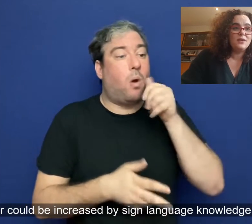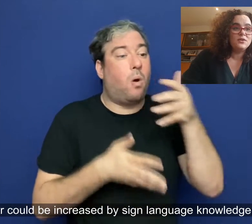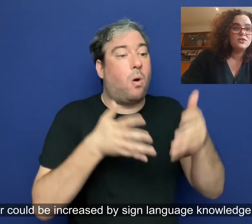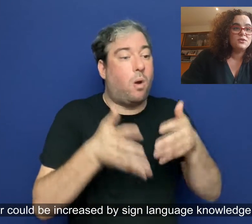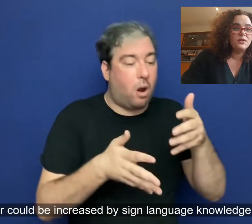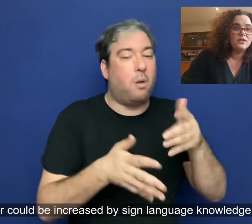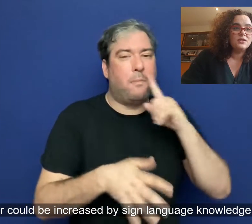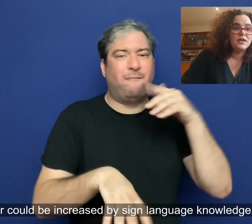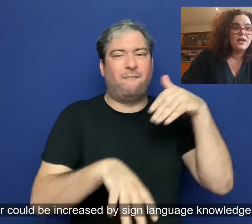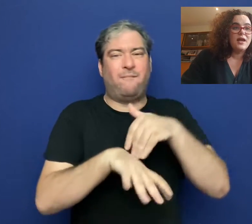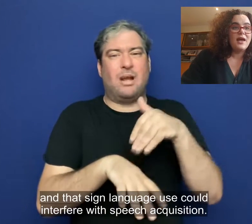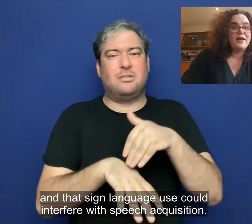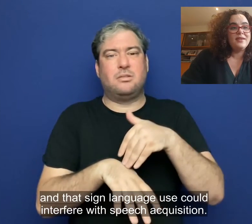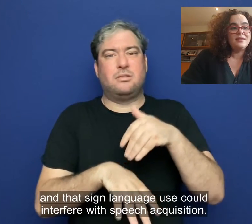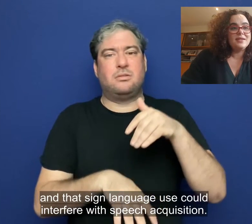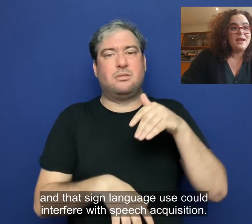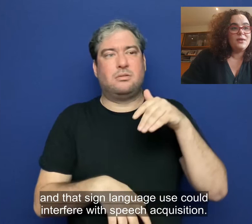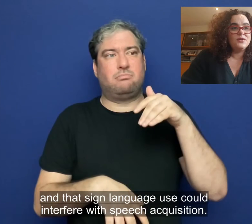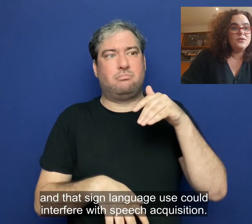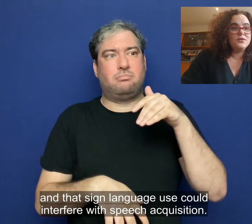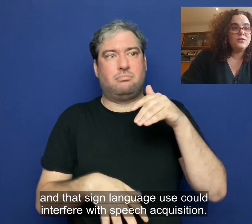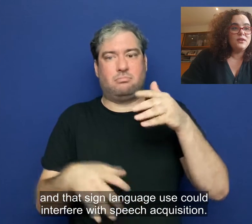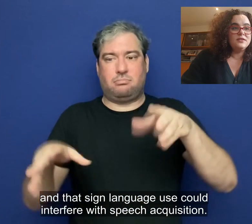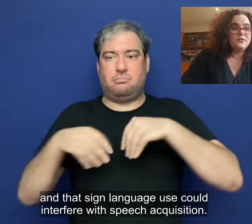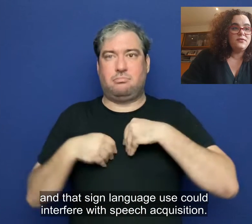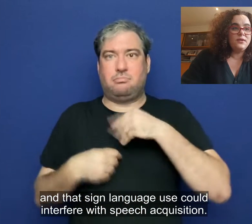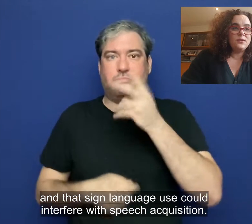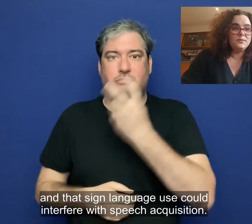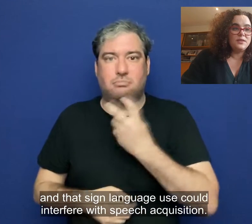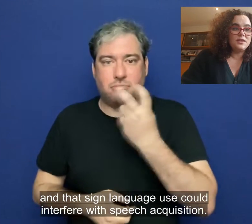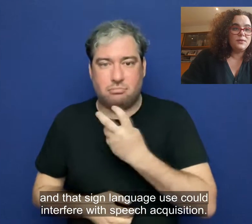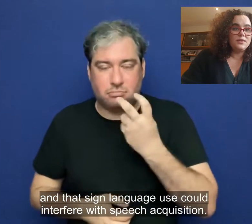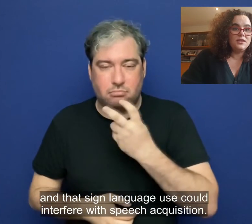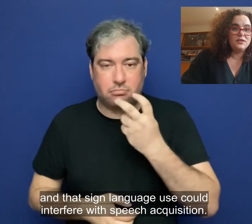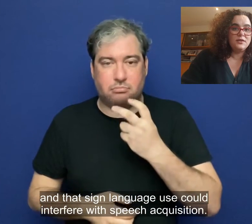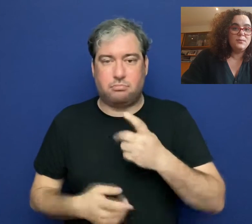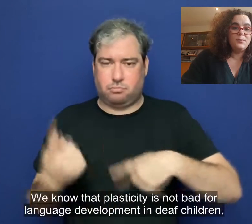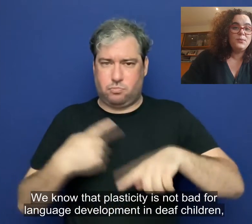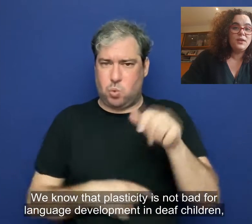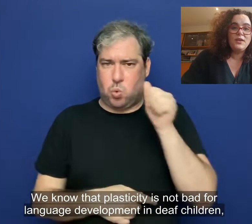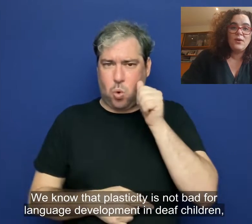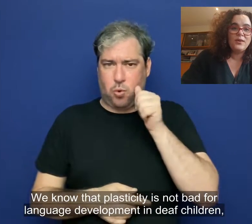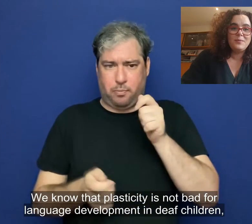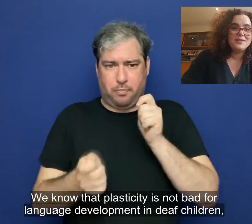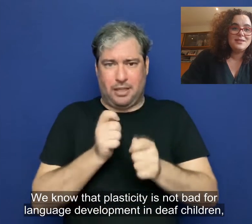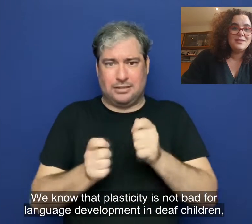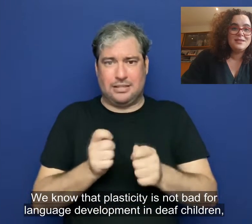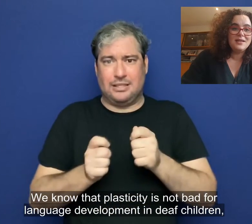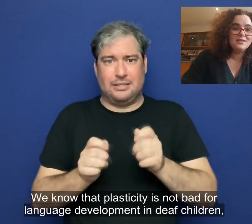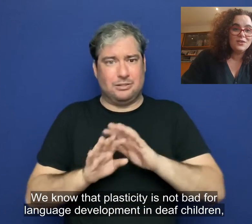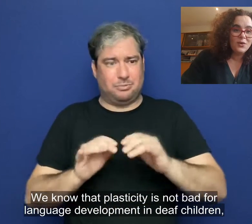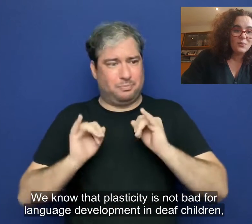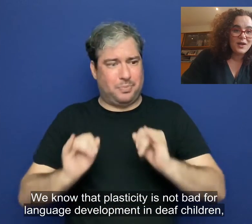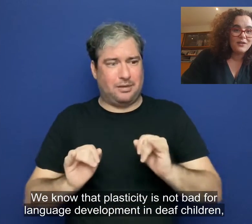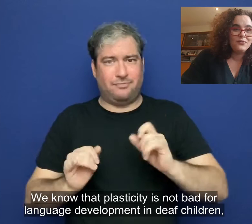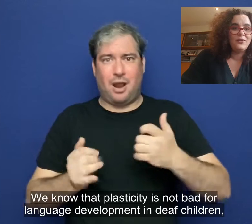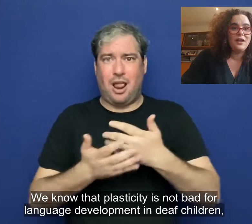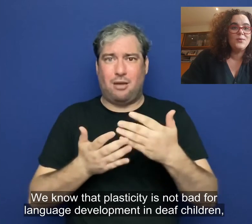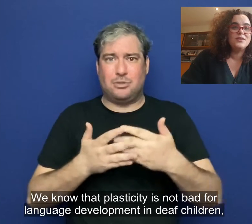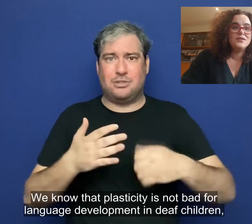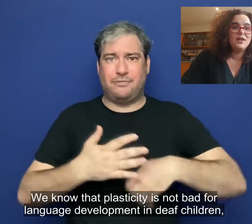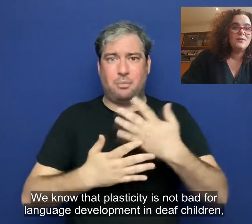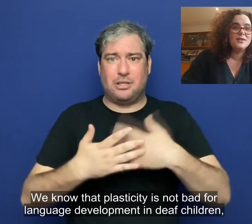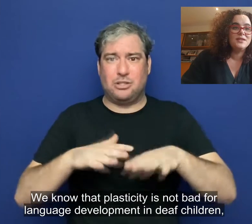by sign language knowledge, and that sign language use could interfere with speech acquisition. But we know that plasticity is not bad